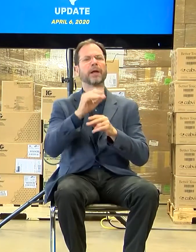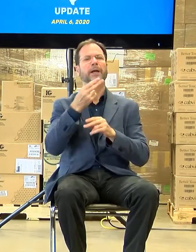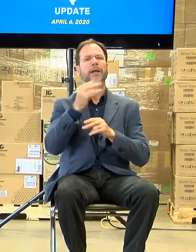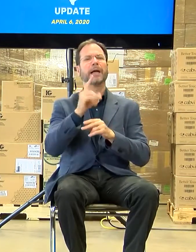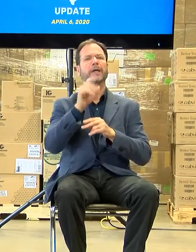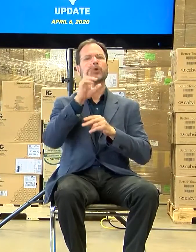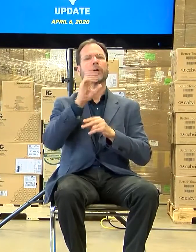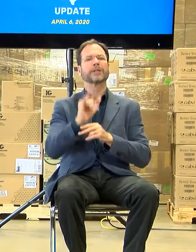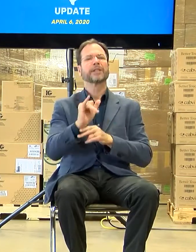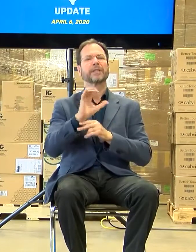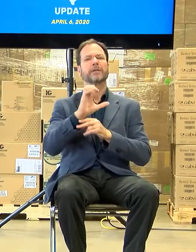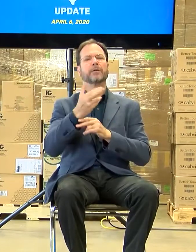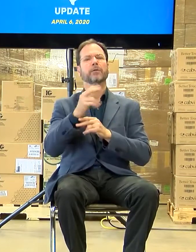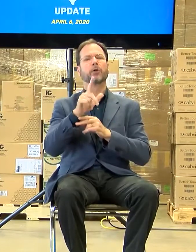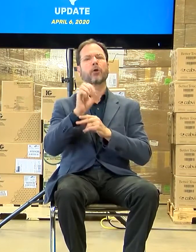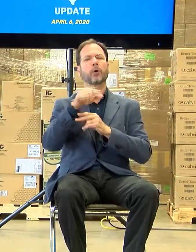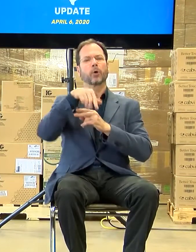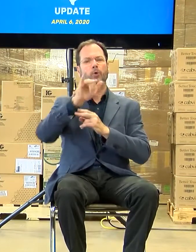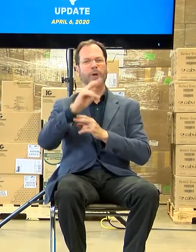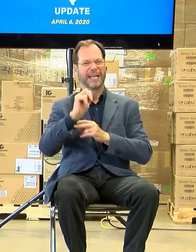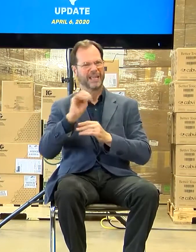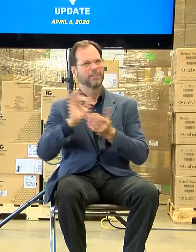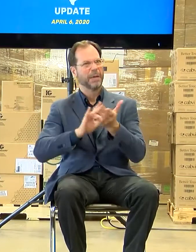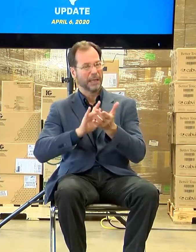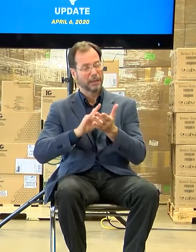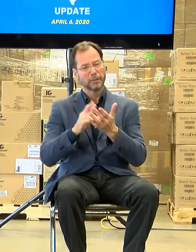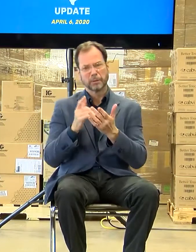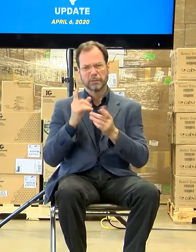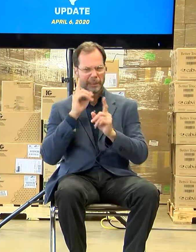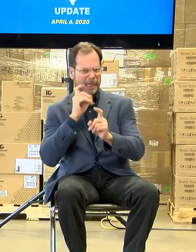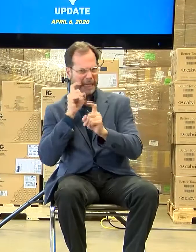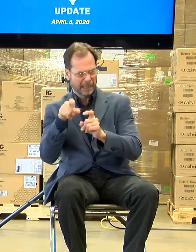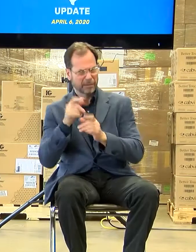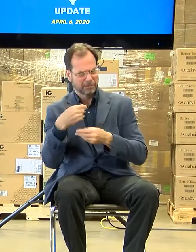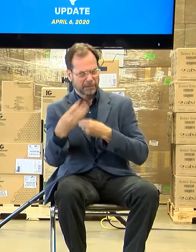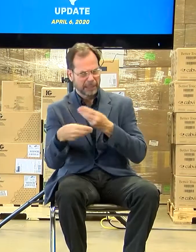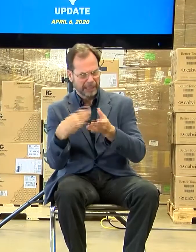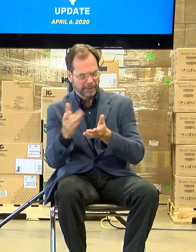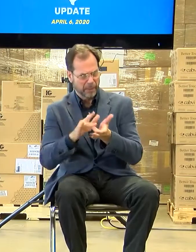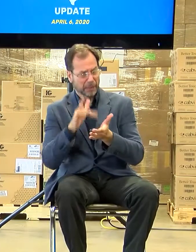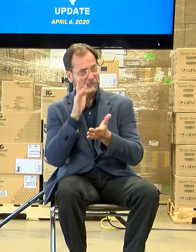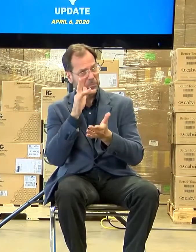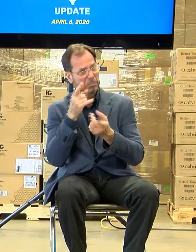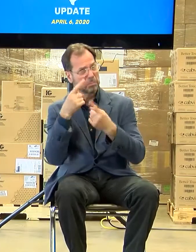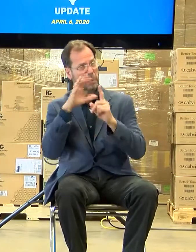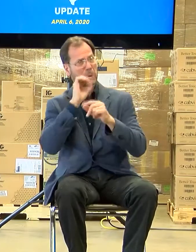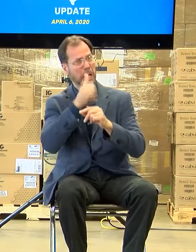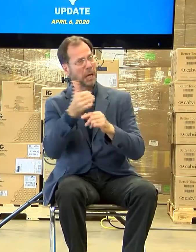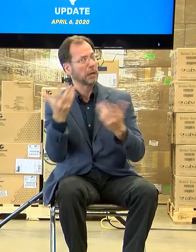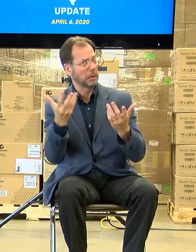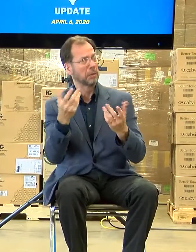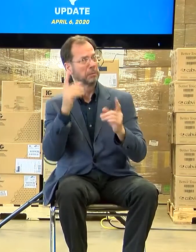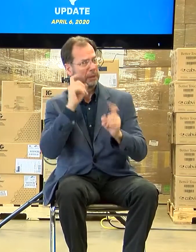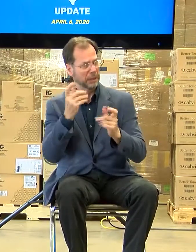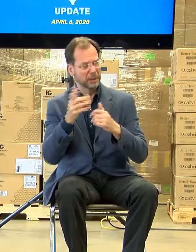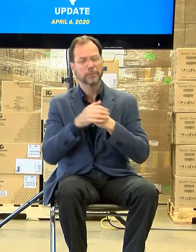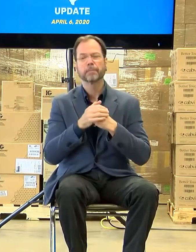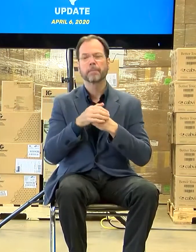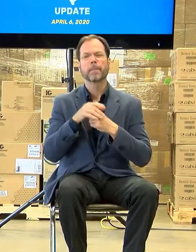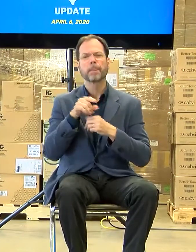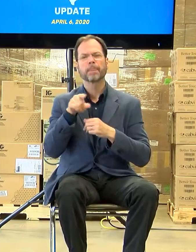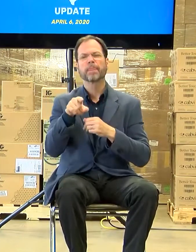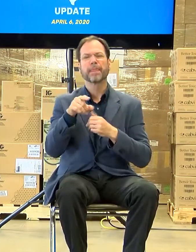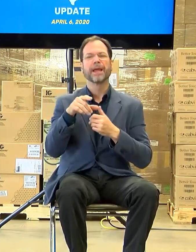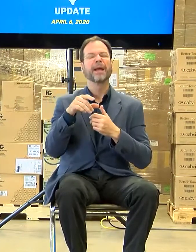hydroxychloroquine to determine whether or not it will be a successful treatment for those patients. They are, for the most part, in